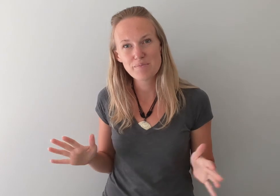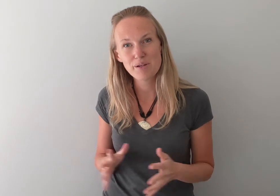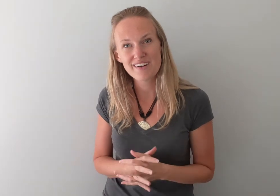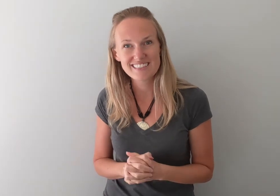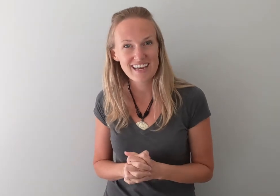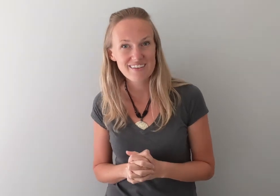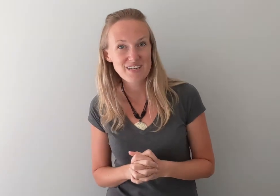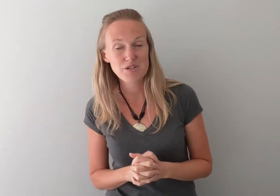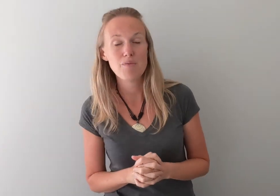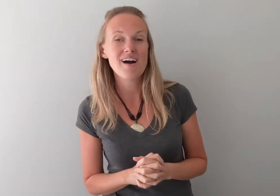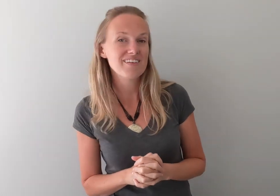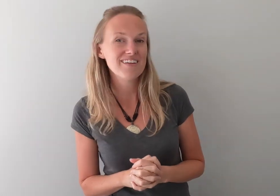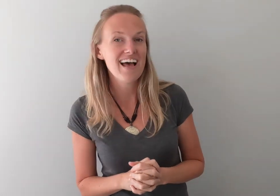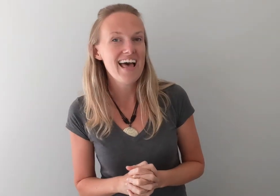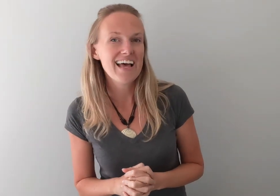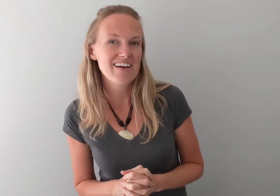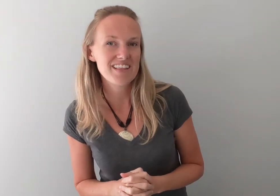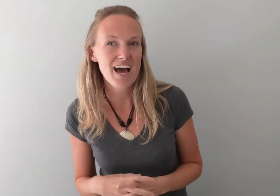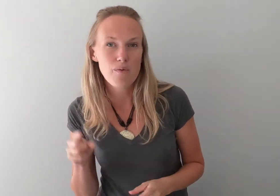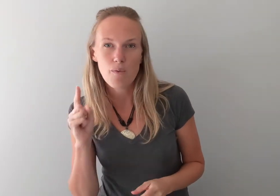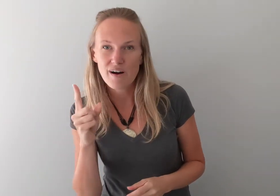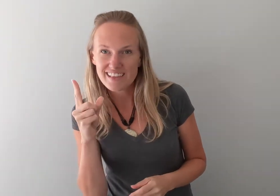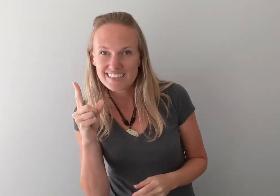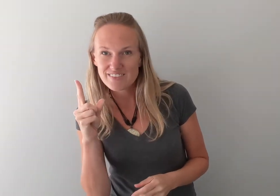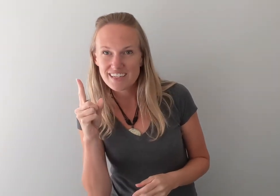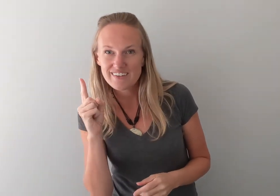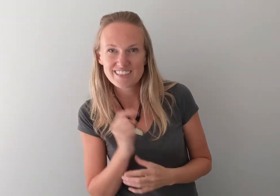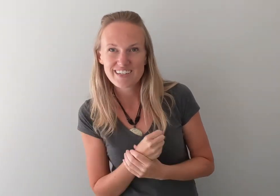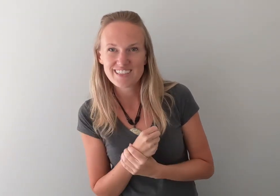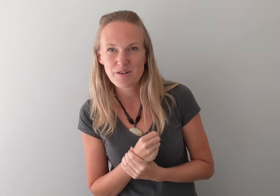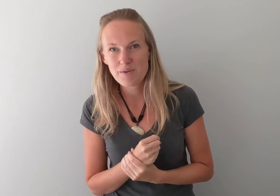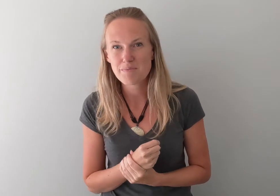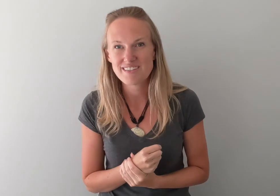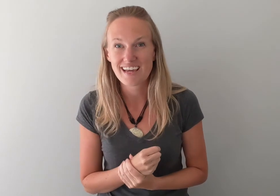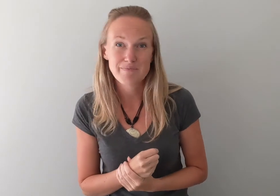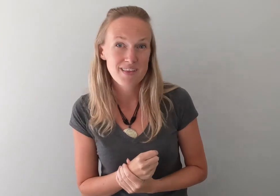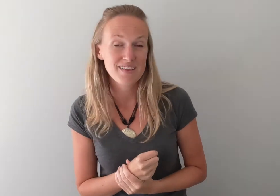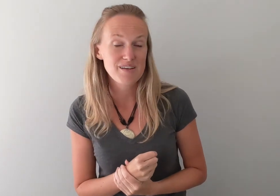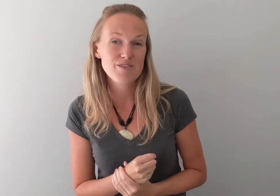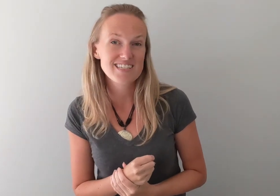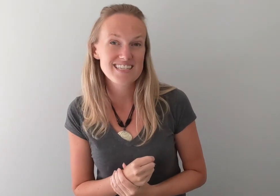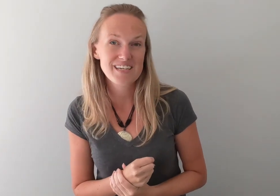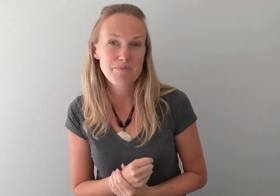put it all together and do a walkthrough. And after that, one last video because we're gonna do it with the music. Looking forward to seeing you